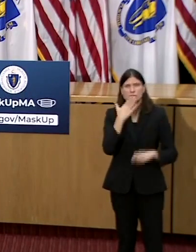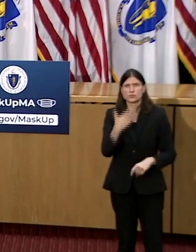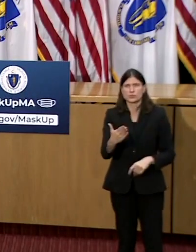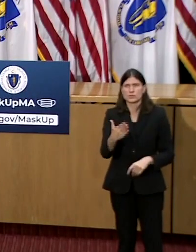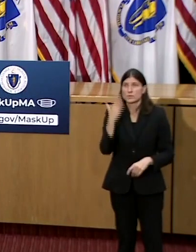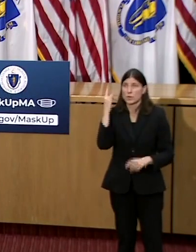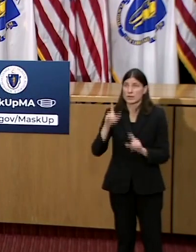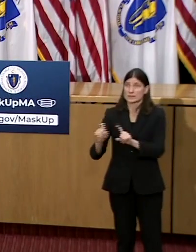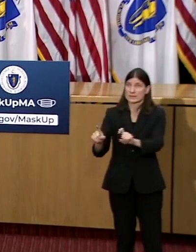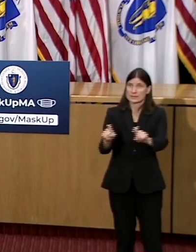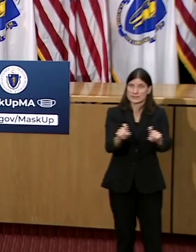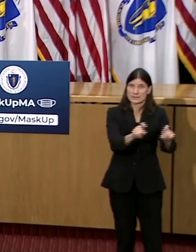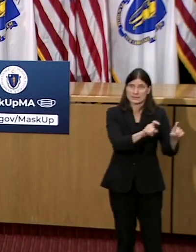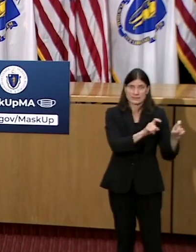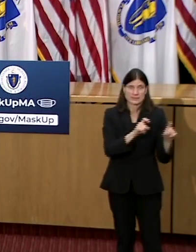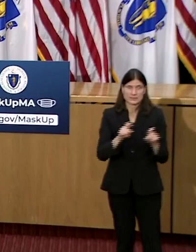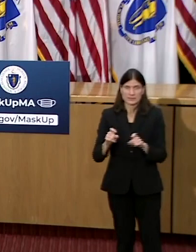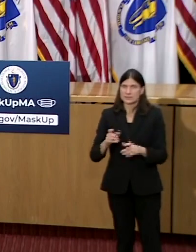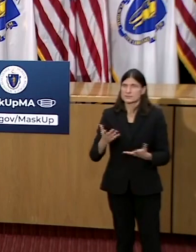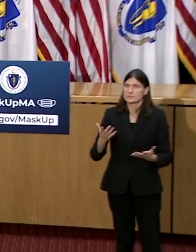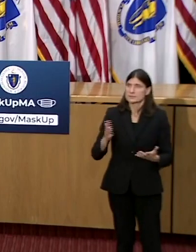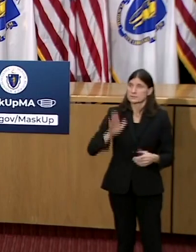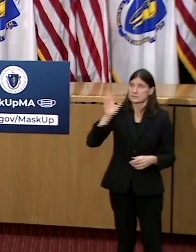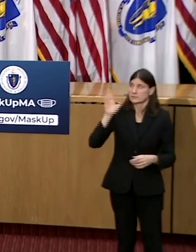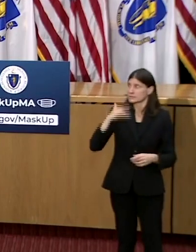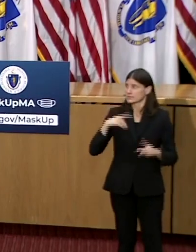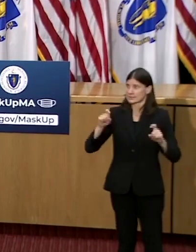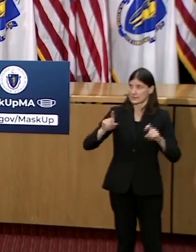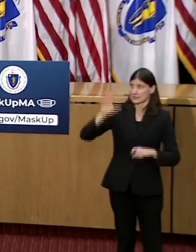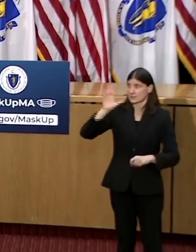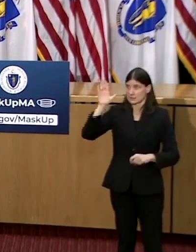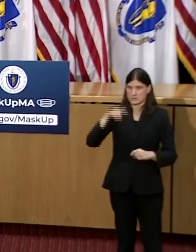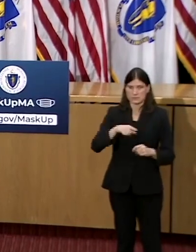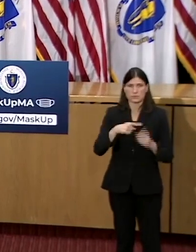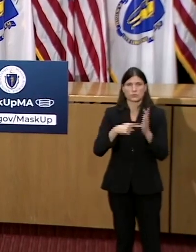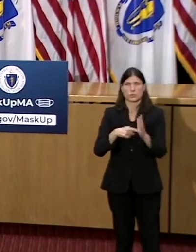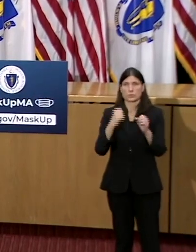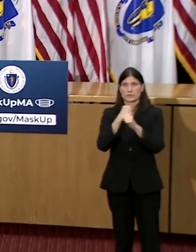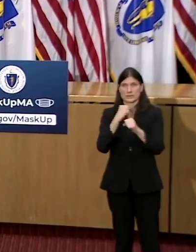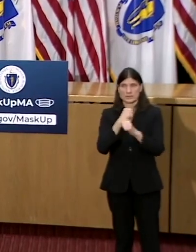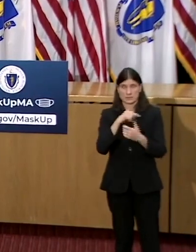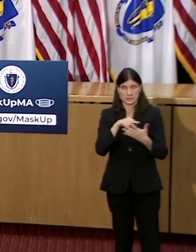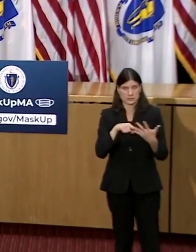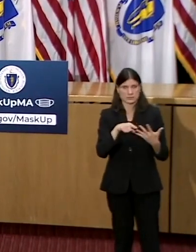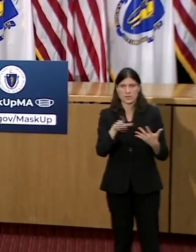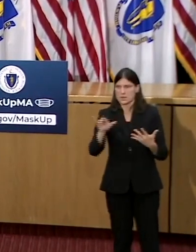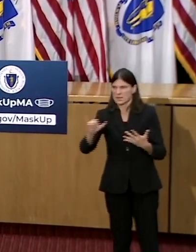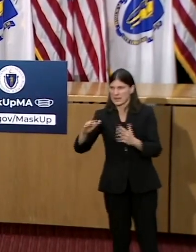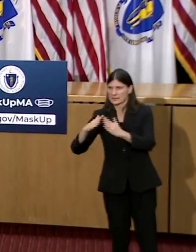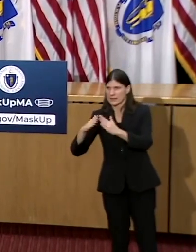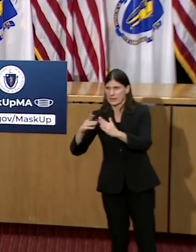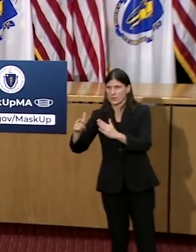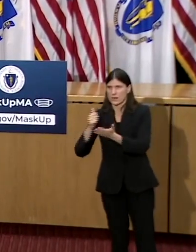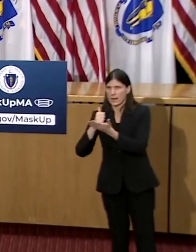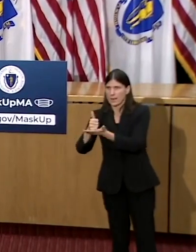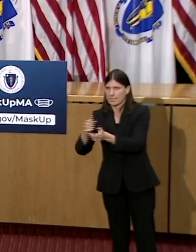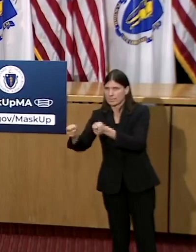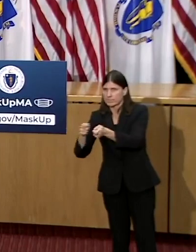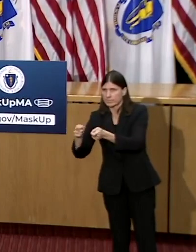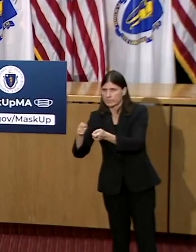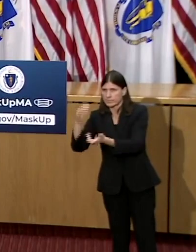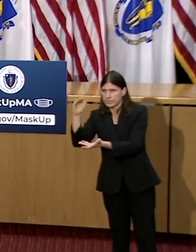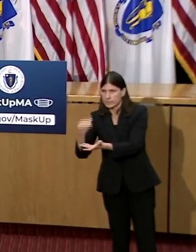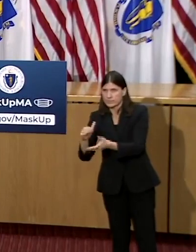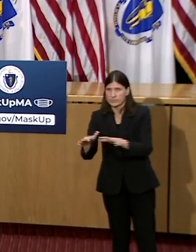think testing's a good thing. I mean, one of the things Secretary Sutter's talked about was we've doubled our testing on a per